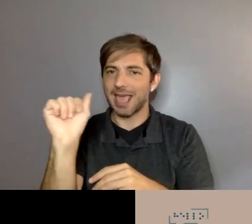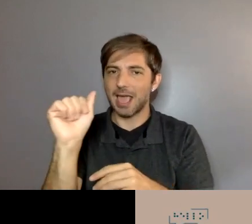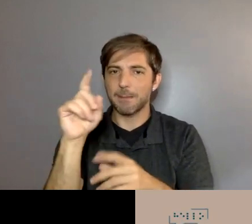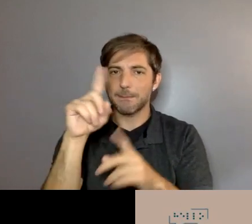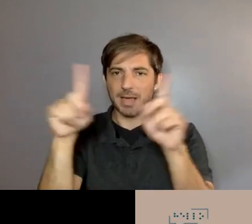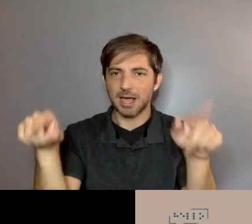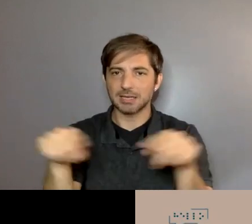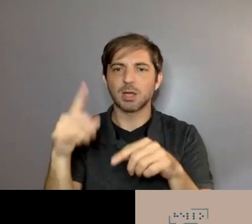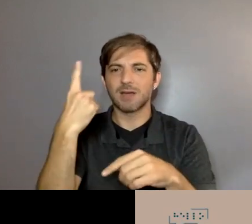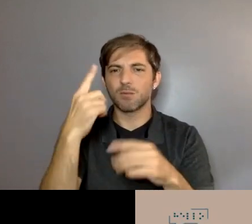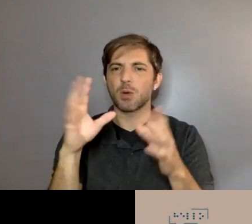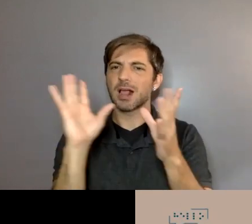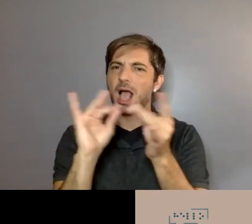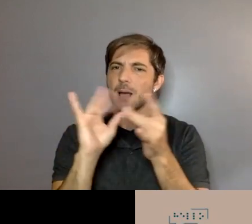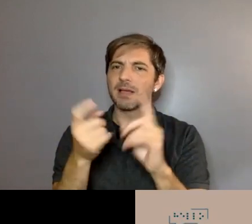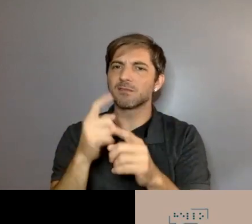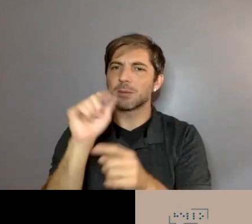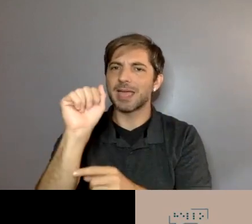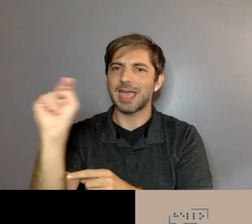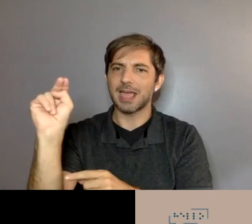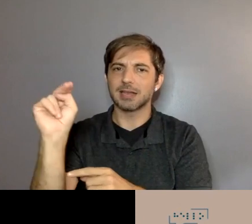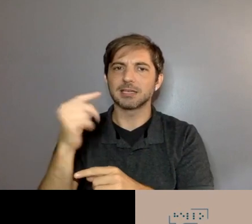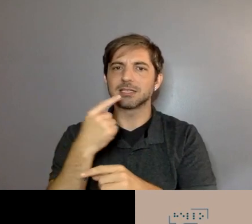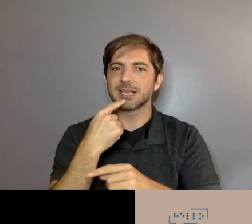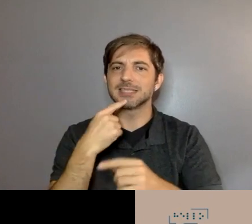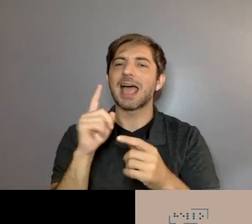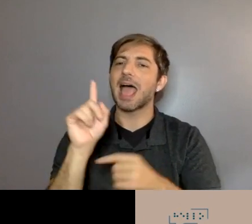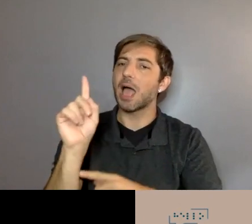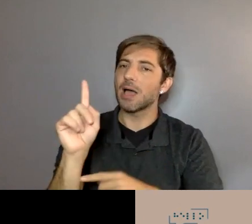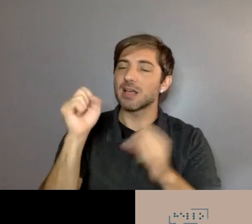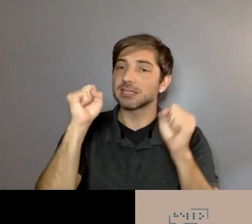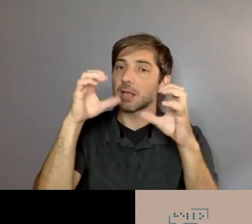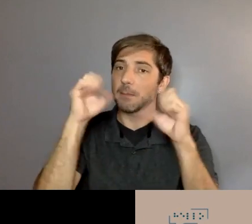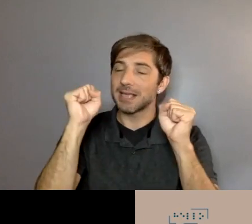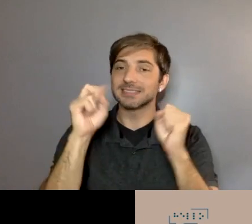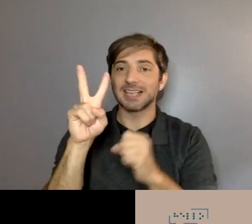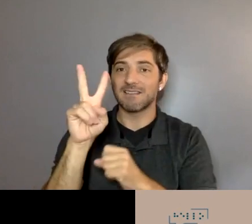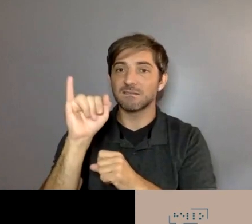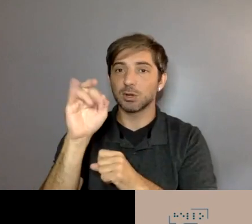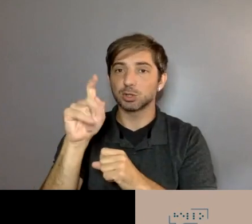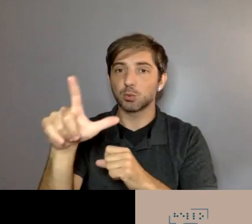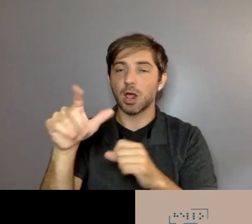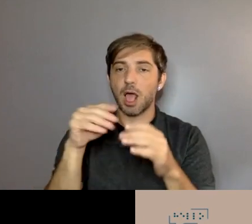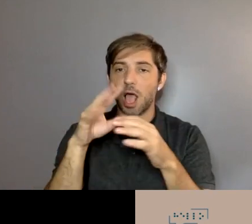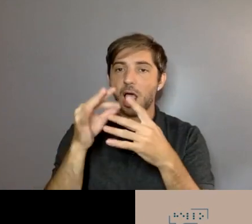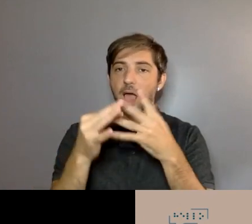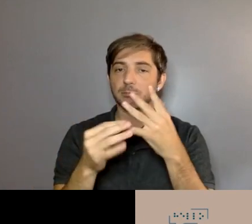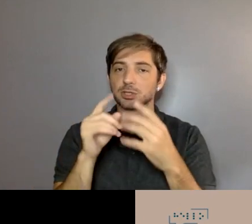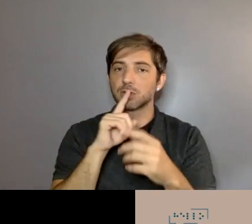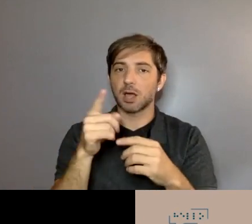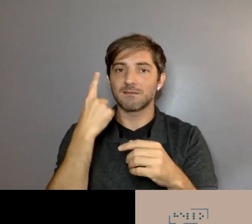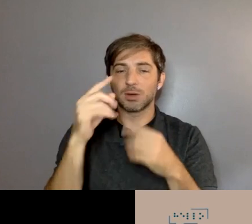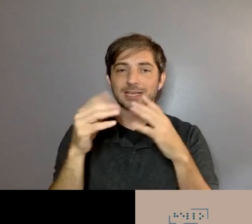think is really important that I want to bring up. She says, however, as amazing as virtual options are for accessibility for visual